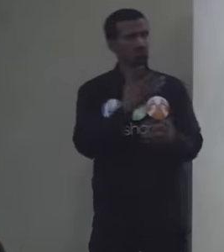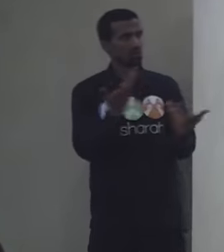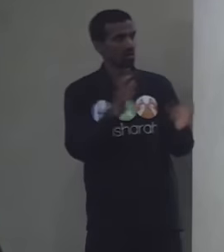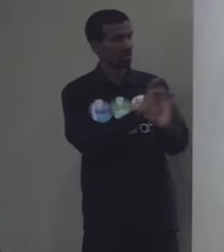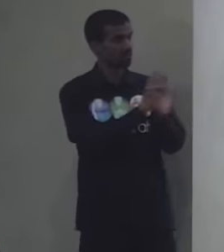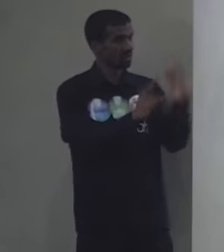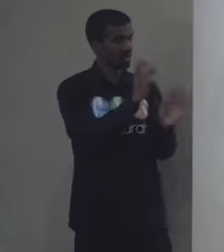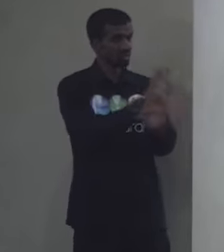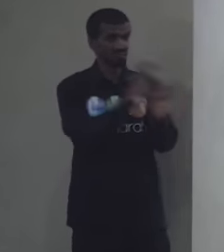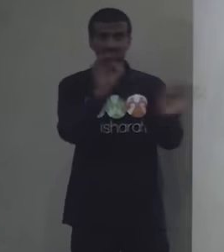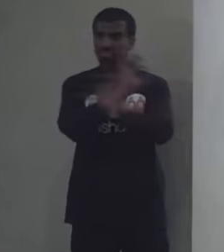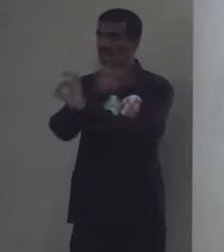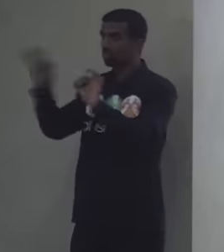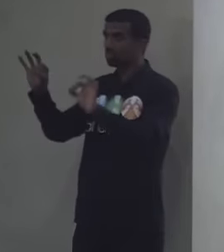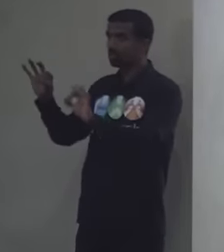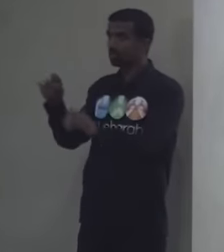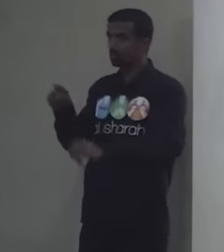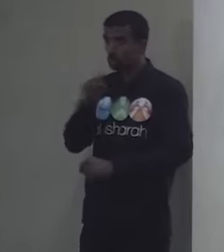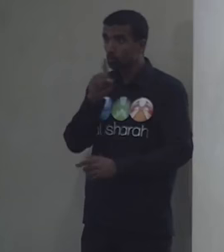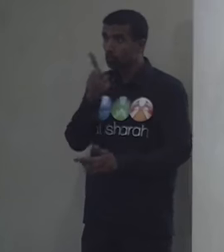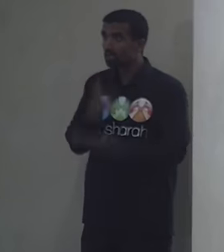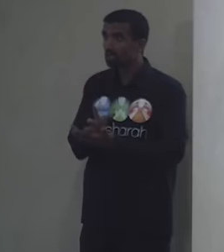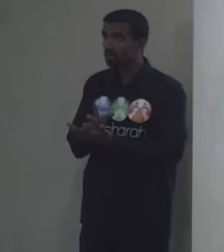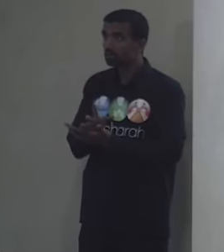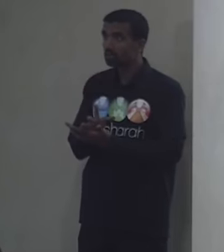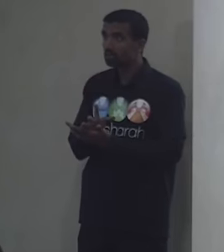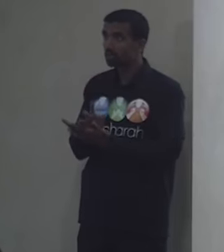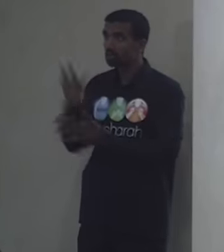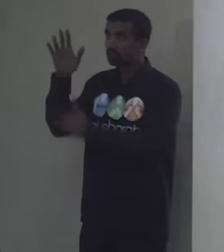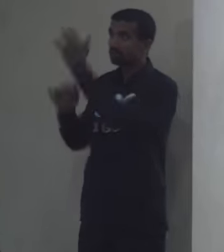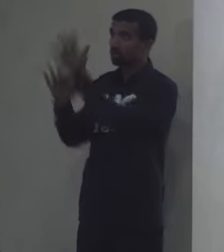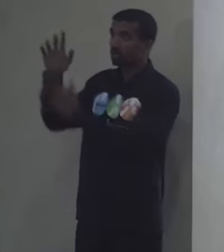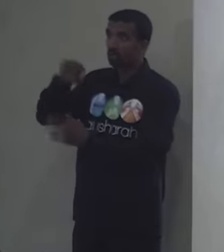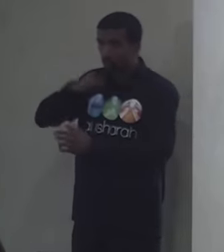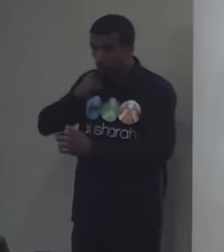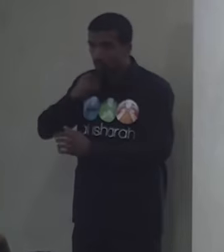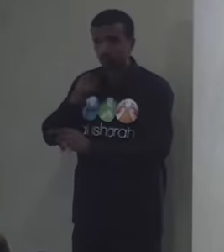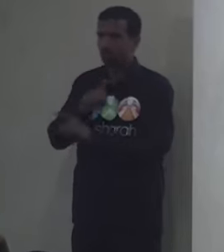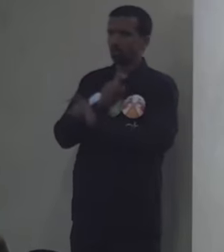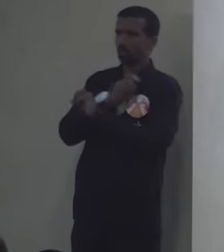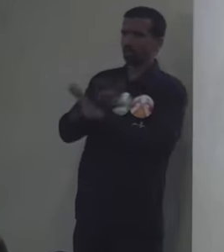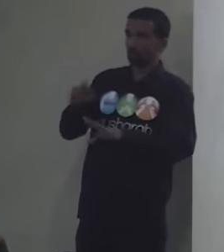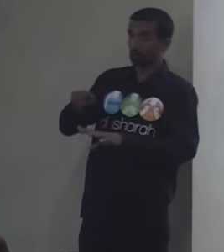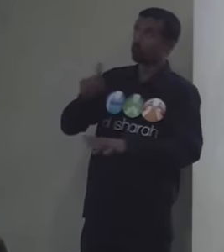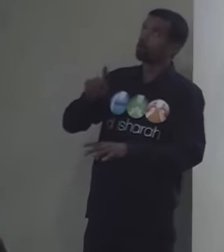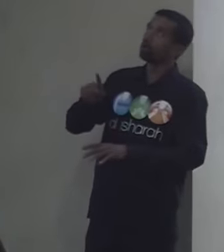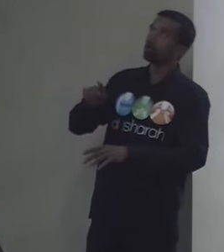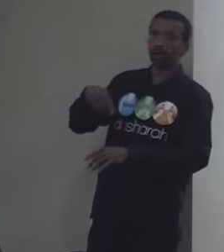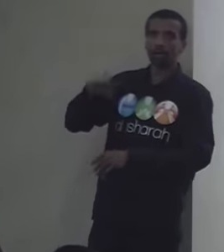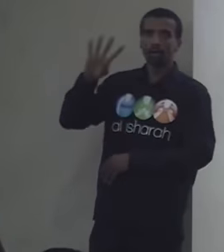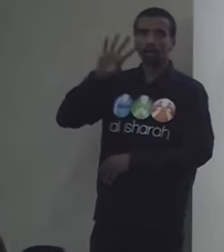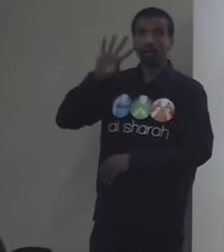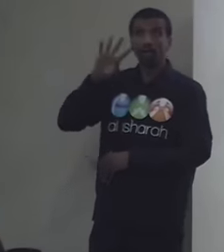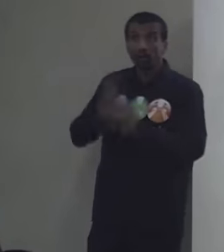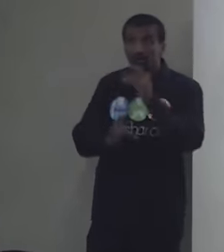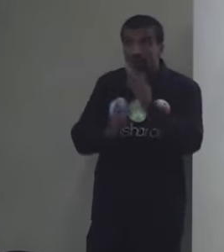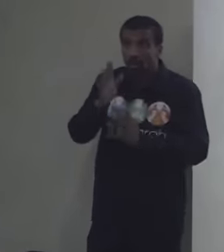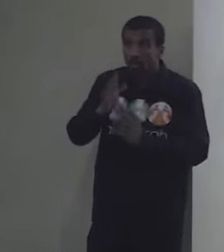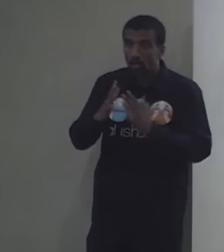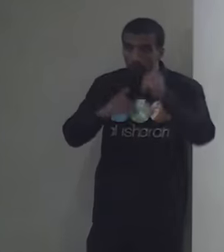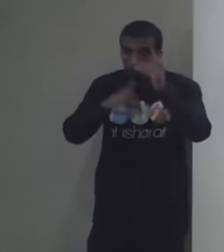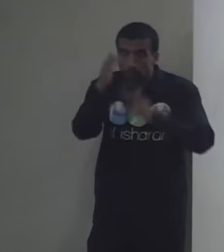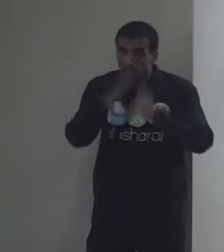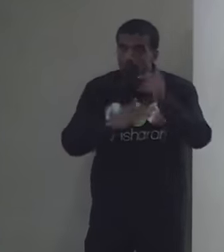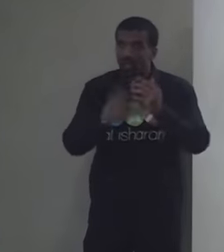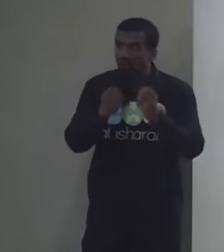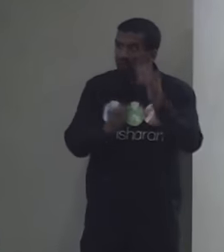Would you believe the announcement? Yeah. Sprinklers came on, you know, the announcement, please exit the building, et cetera, et cetera. If you're